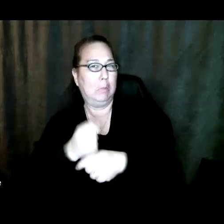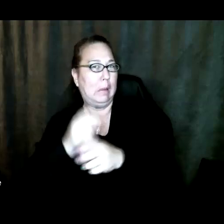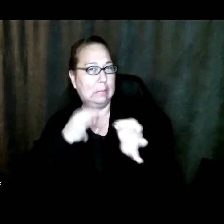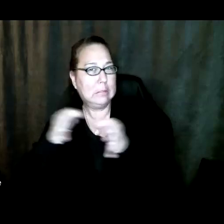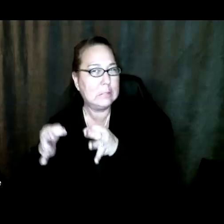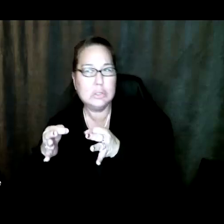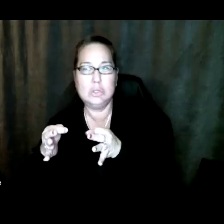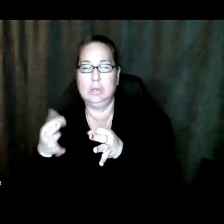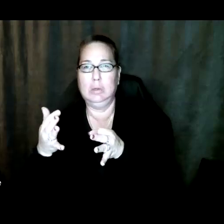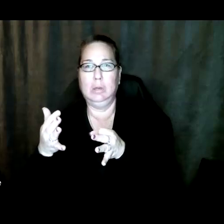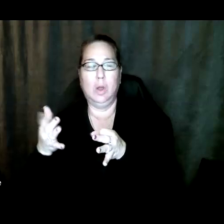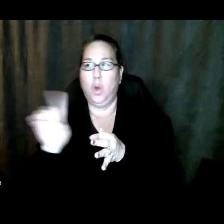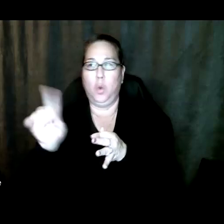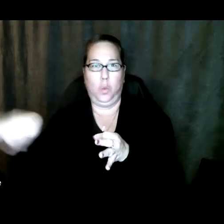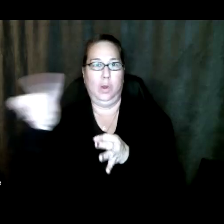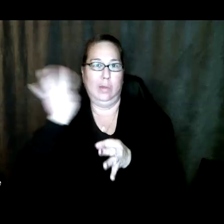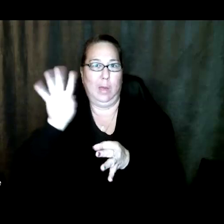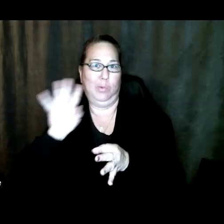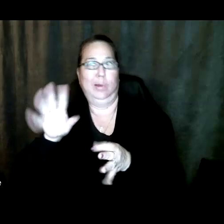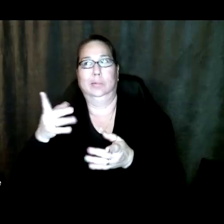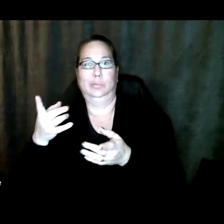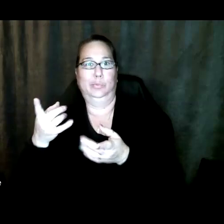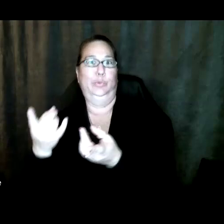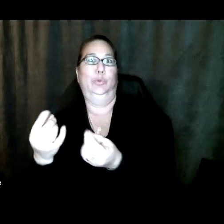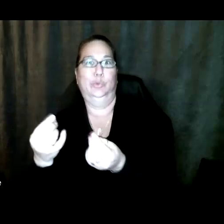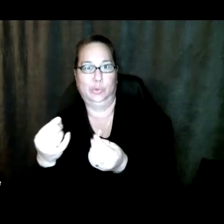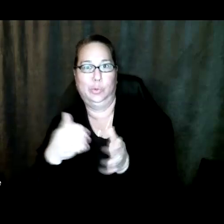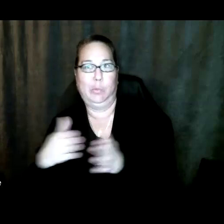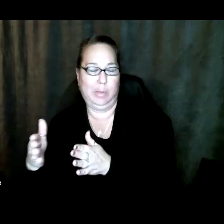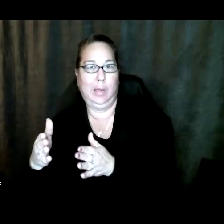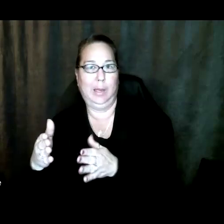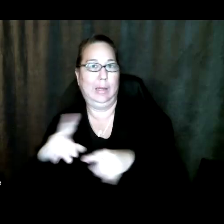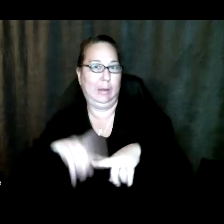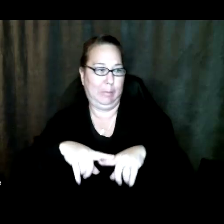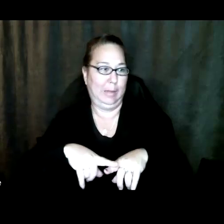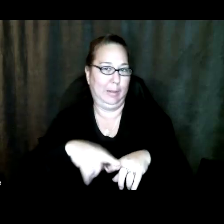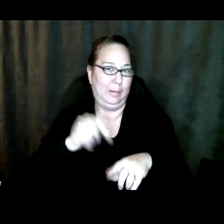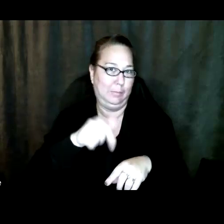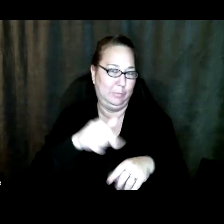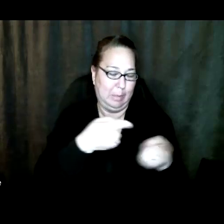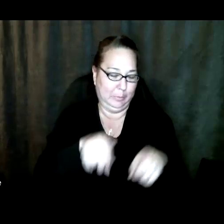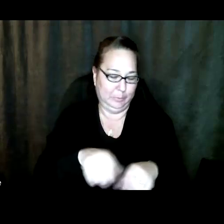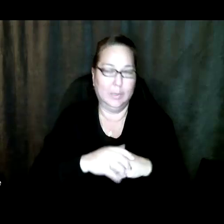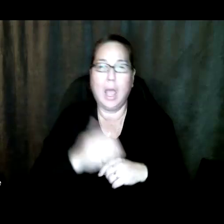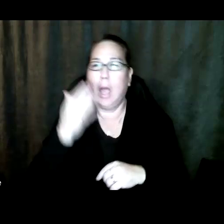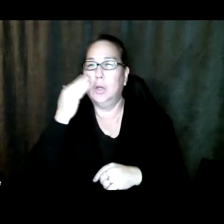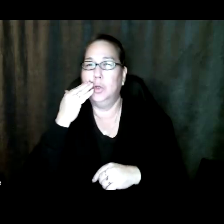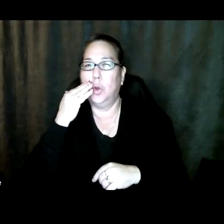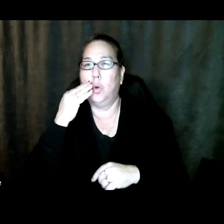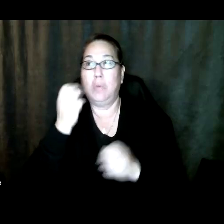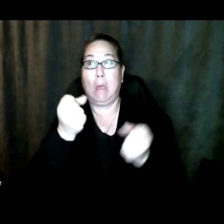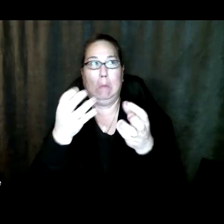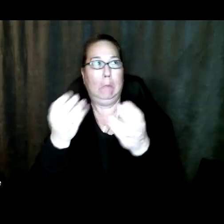the district will do on November 6th for their children. I know other school committees across the state have had this